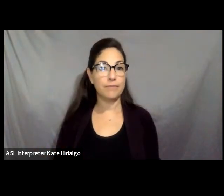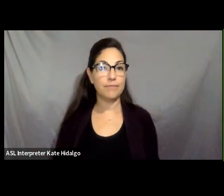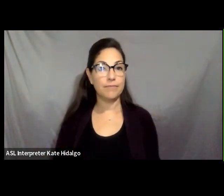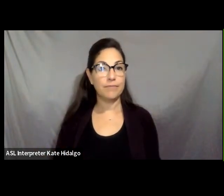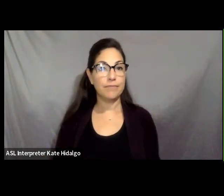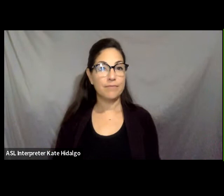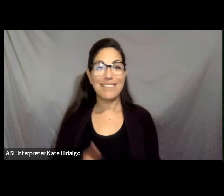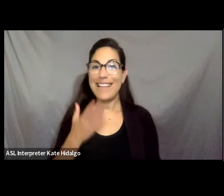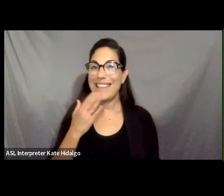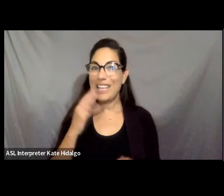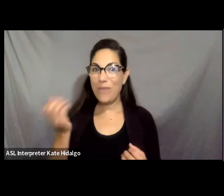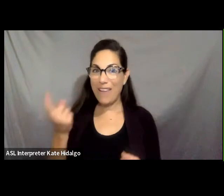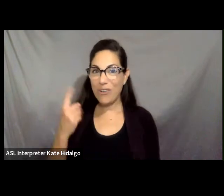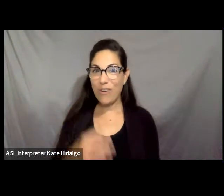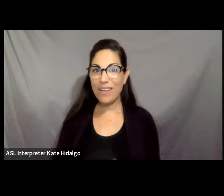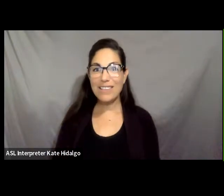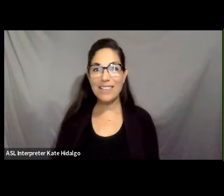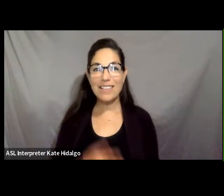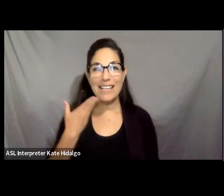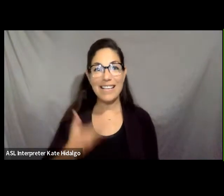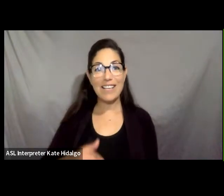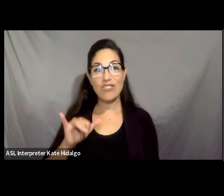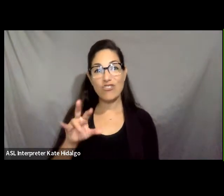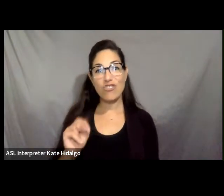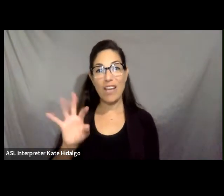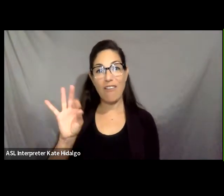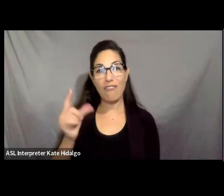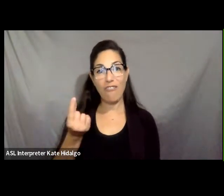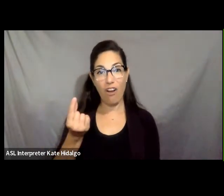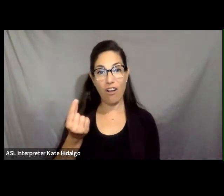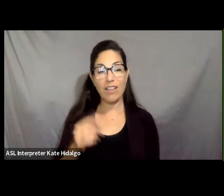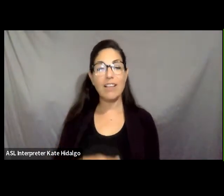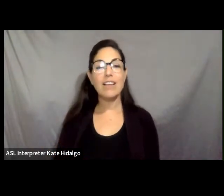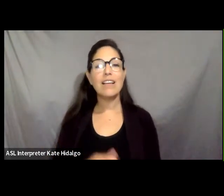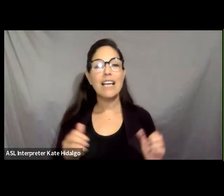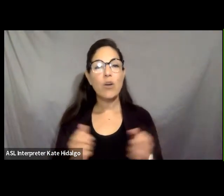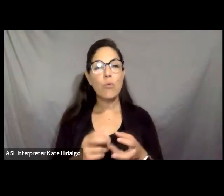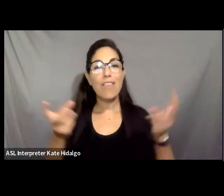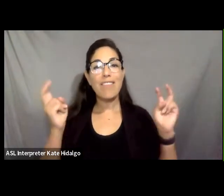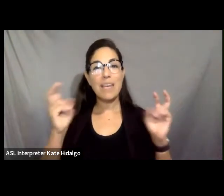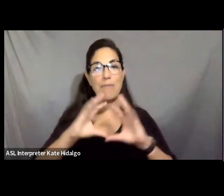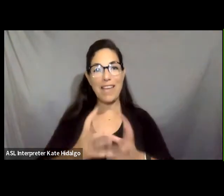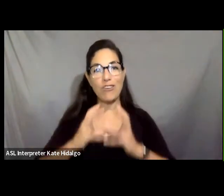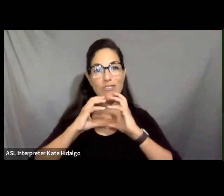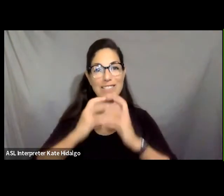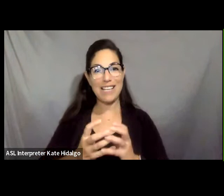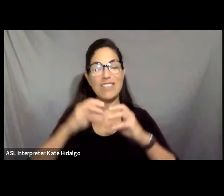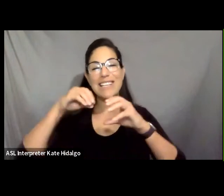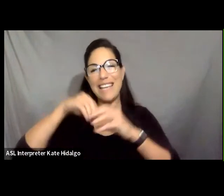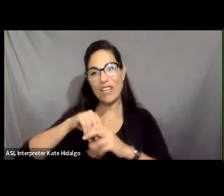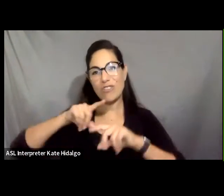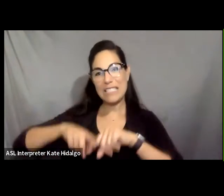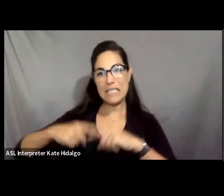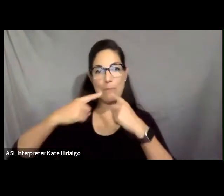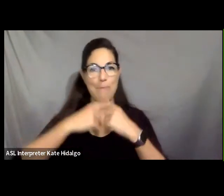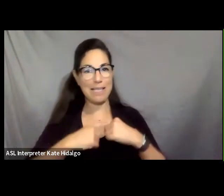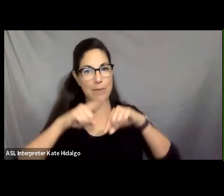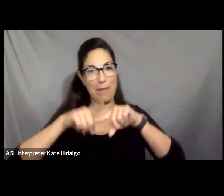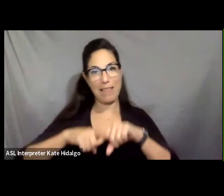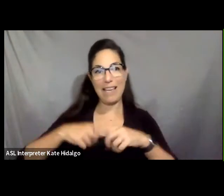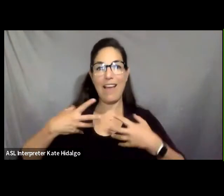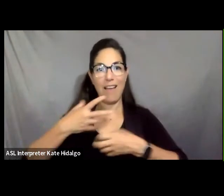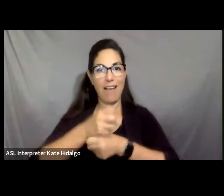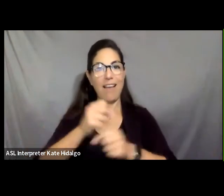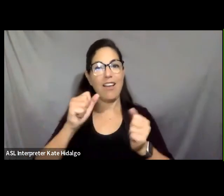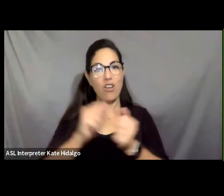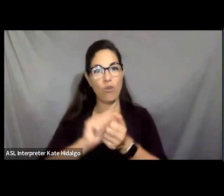Good evening, everyone. I'm Jen Fong, Principal Burlingame. So with the theme of intersections and interdependability, I shortened that with